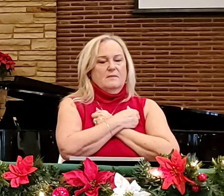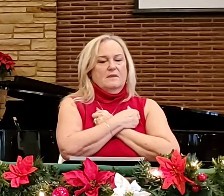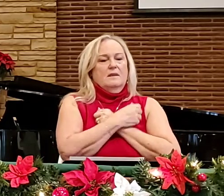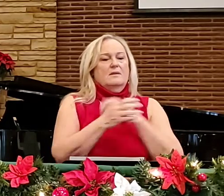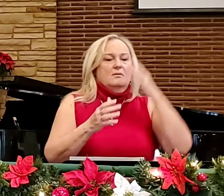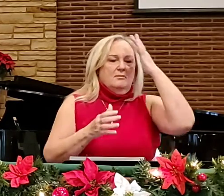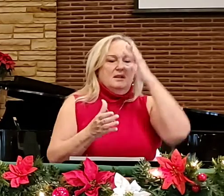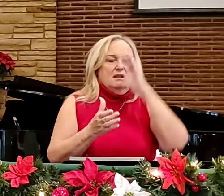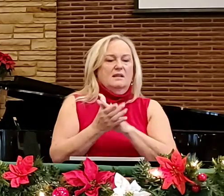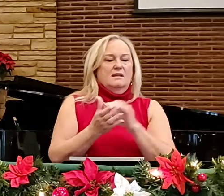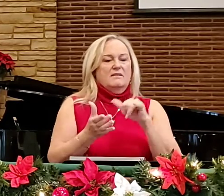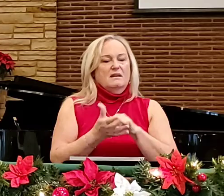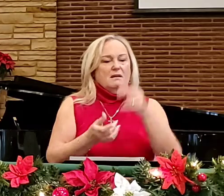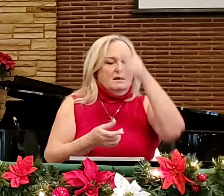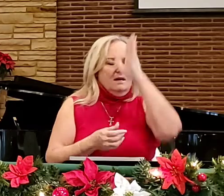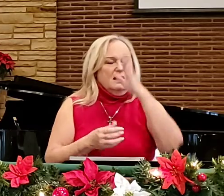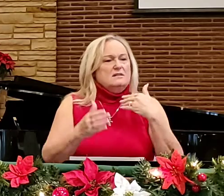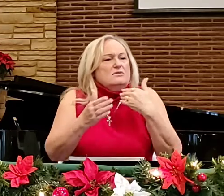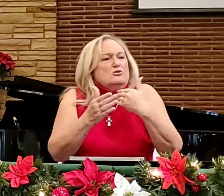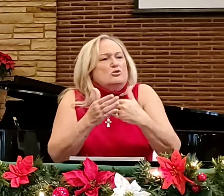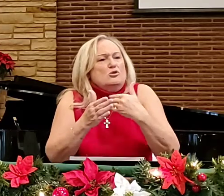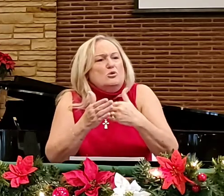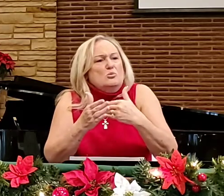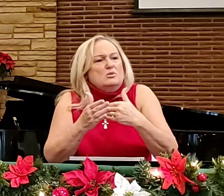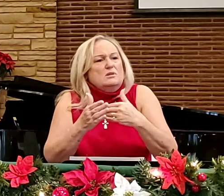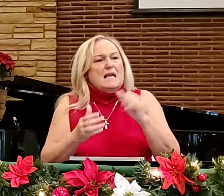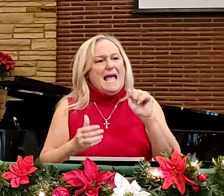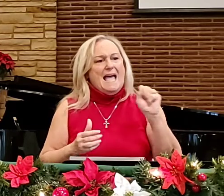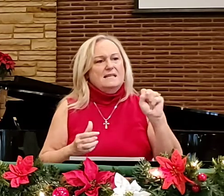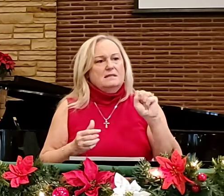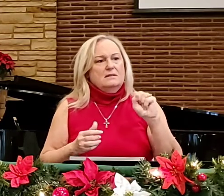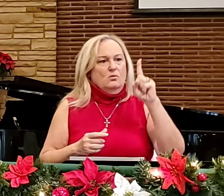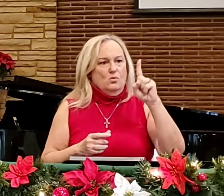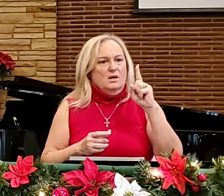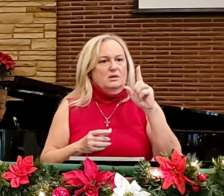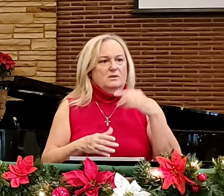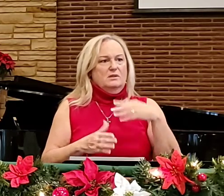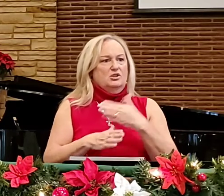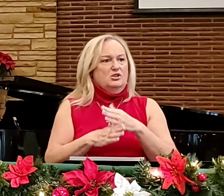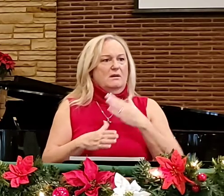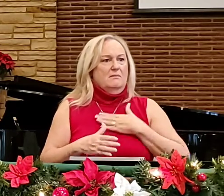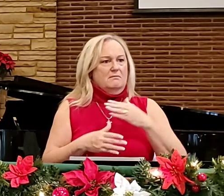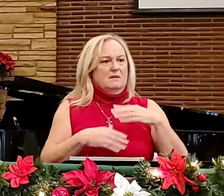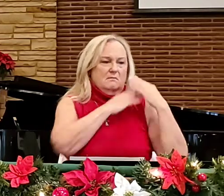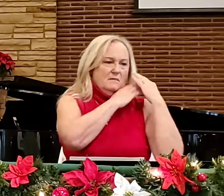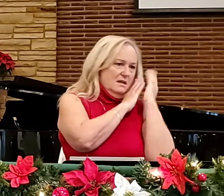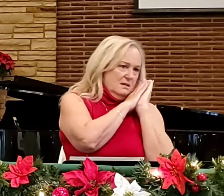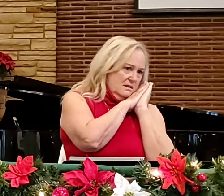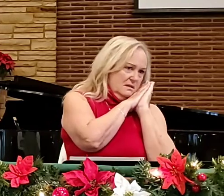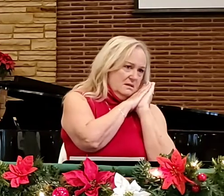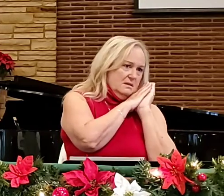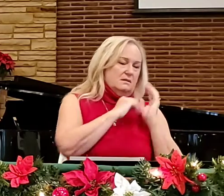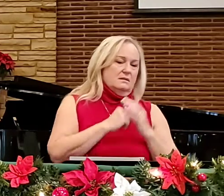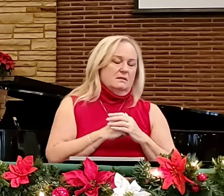to believe that God is as close as the one who would share my bed.